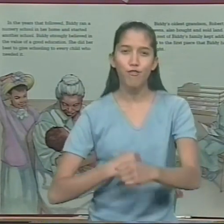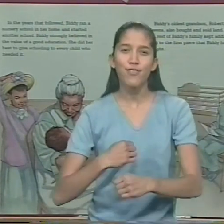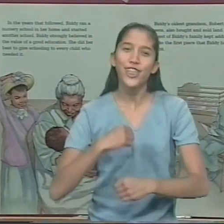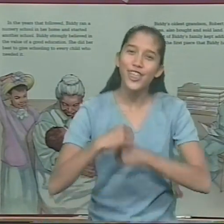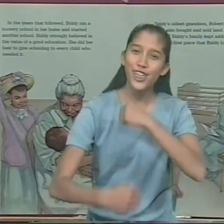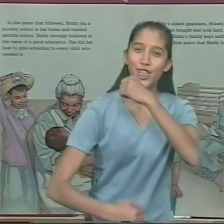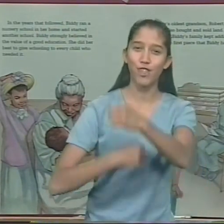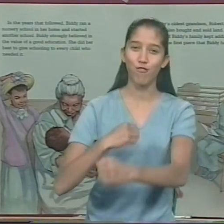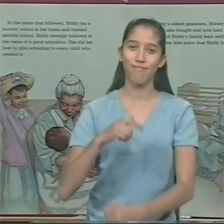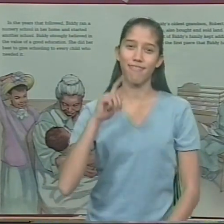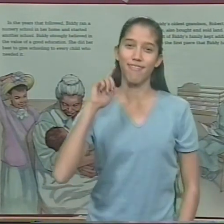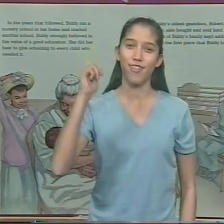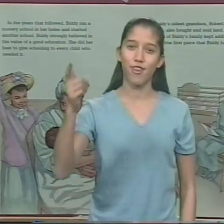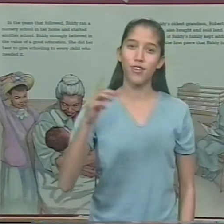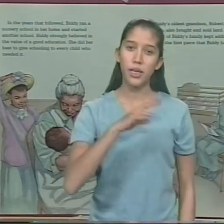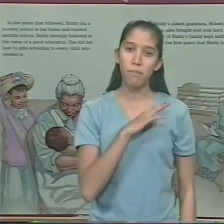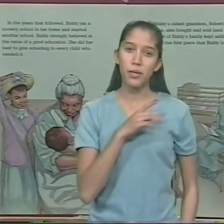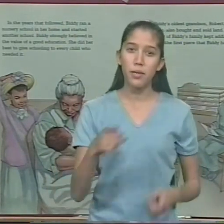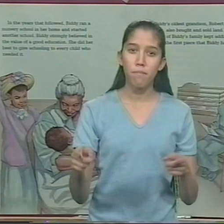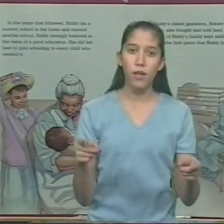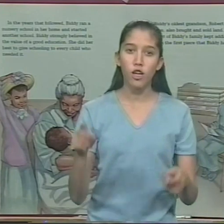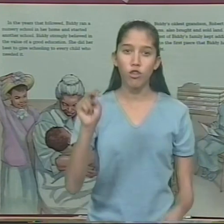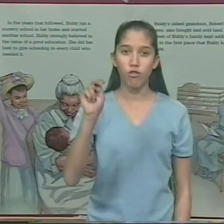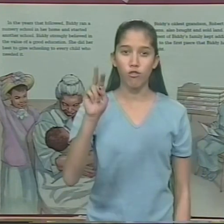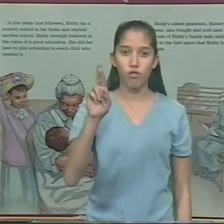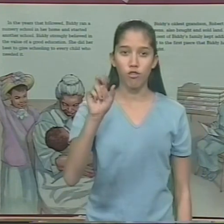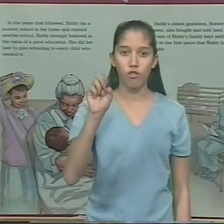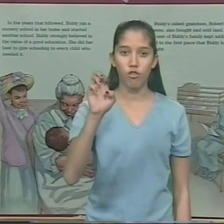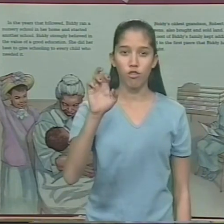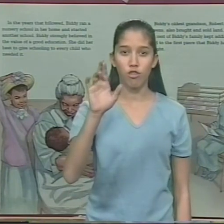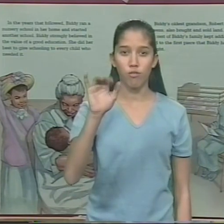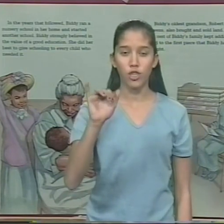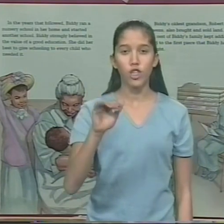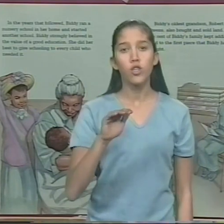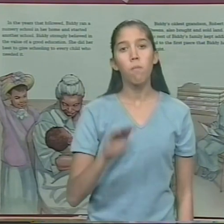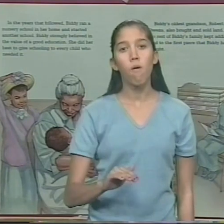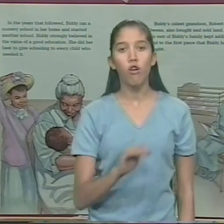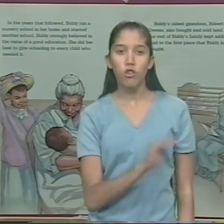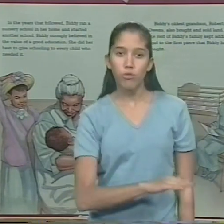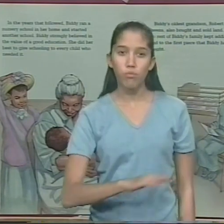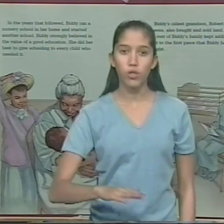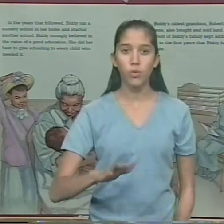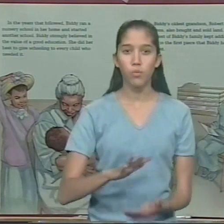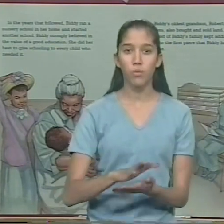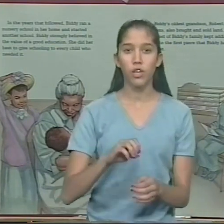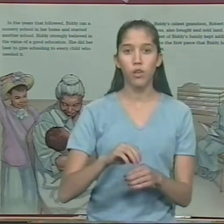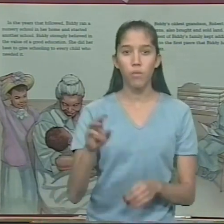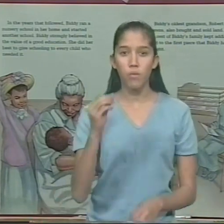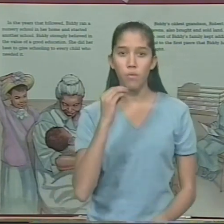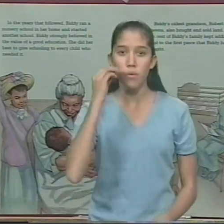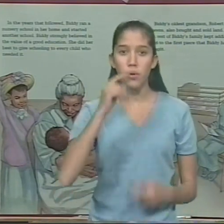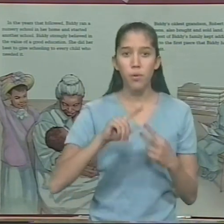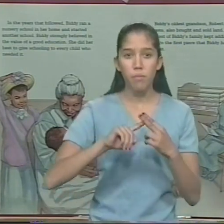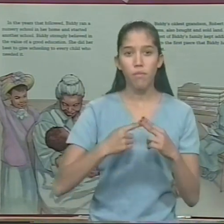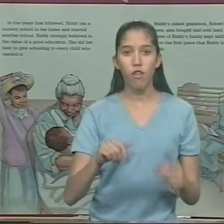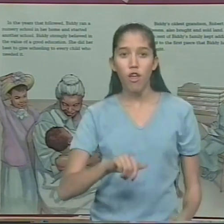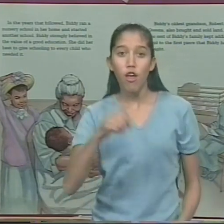In the years that followed, Biddy ran a nursery school in her home and started another school. Biddy strongly believed in the value of a